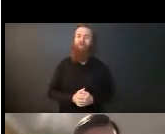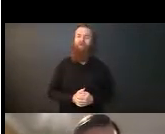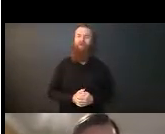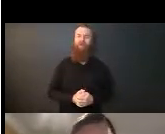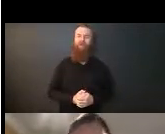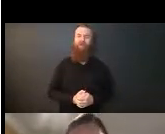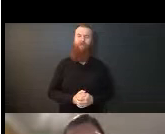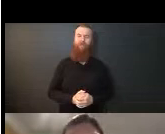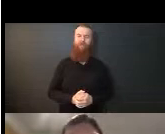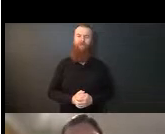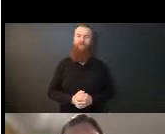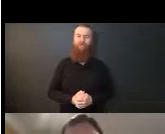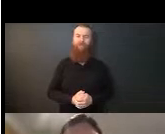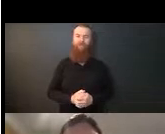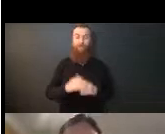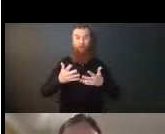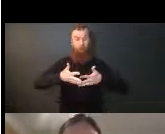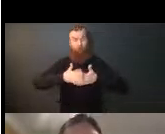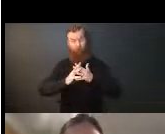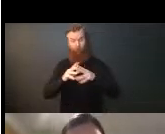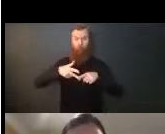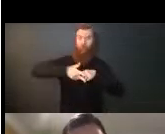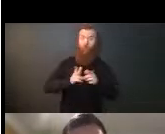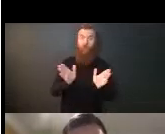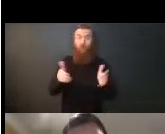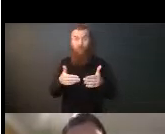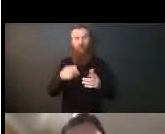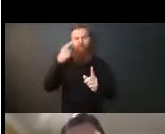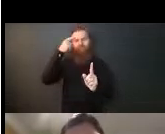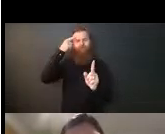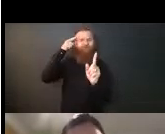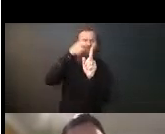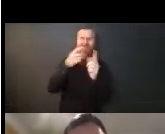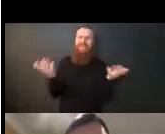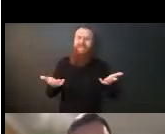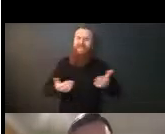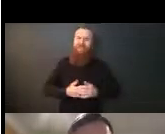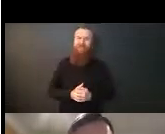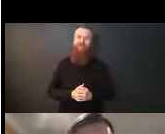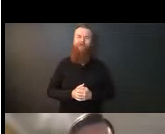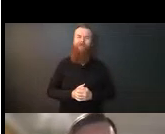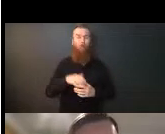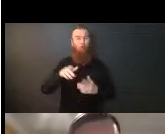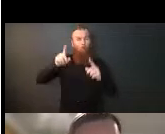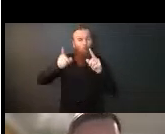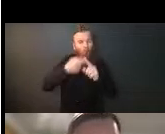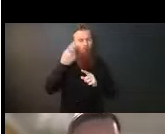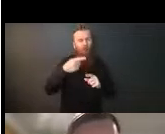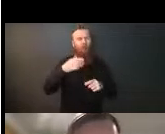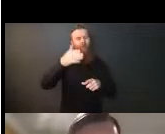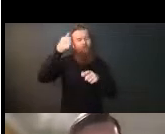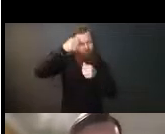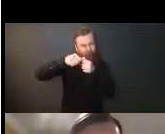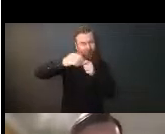which I always think it's the simplest questions, which can be the hardest, right? But it's always important for us to remind ourselves why we're all here and why we're creating